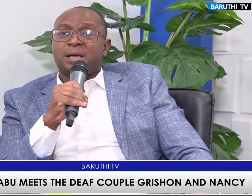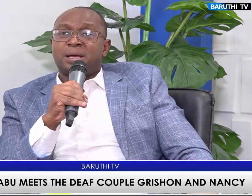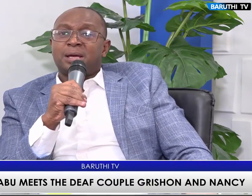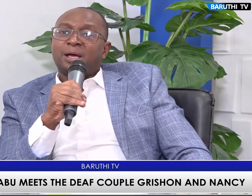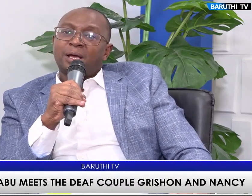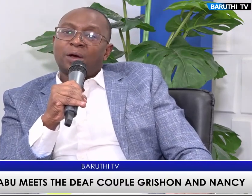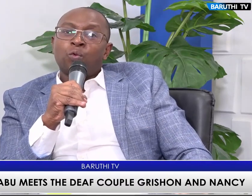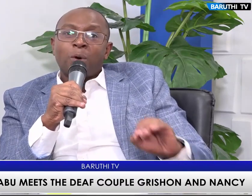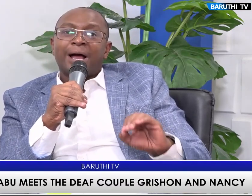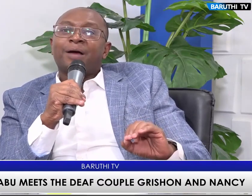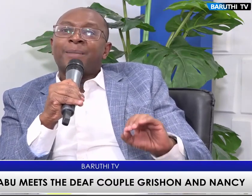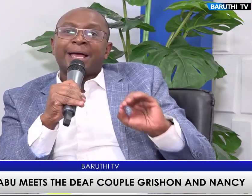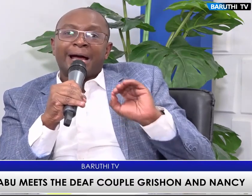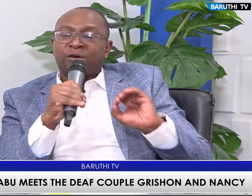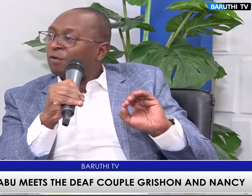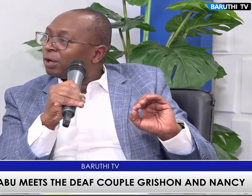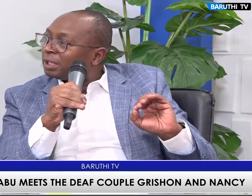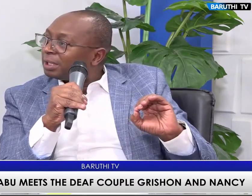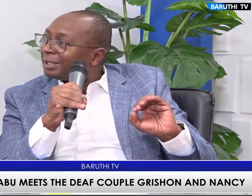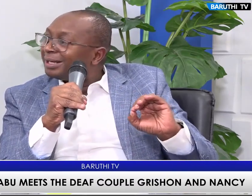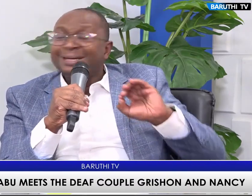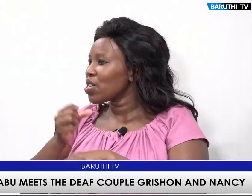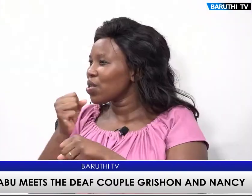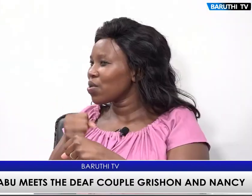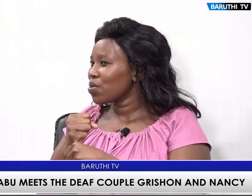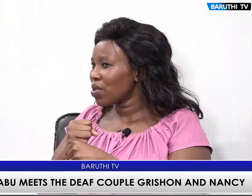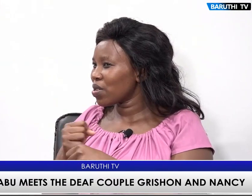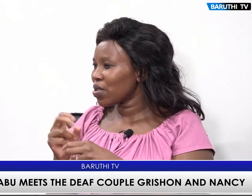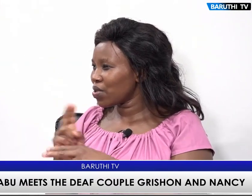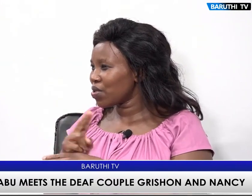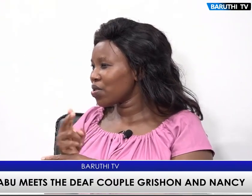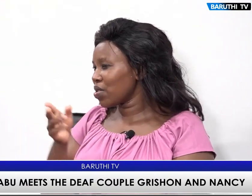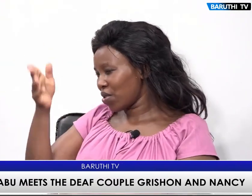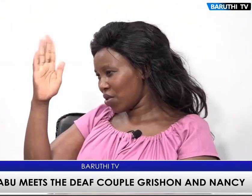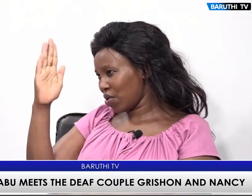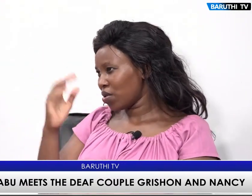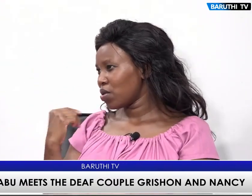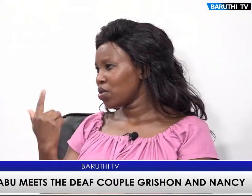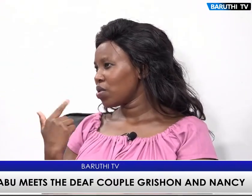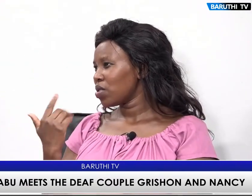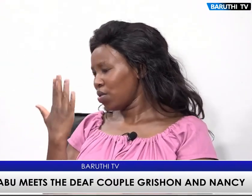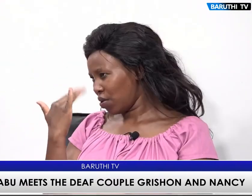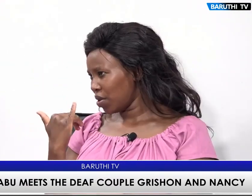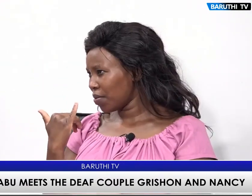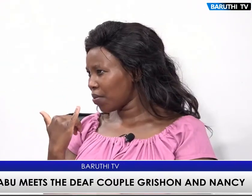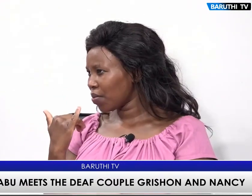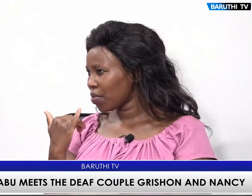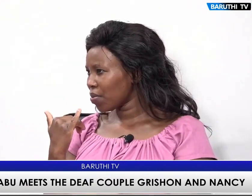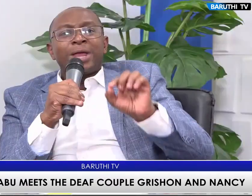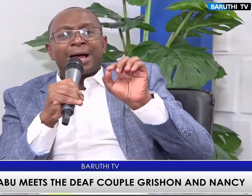And you know kuna kitu mimi usema na mimi usema hivyo mara mingi.